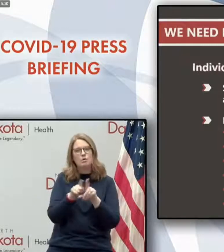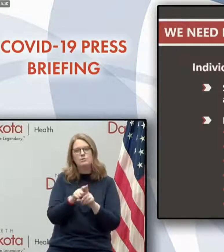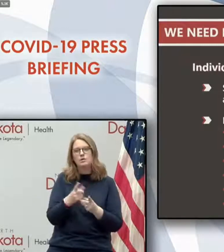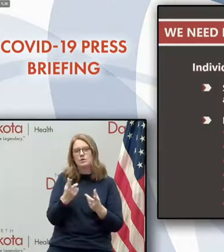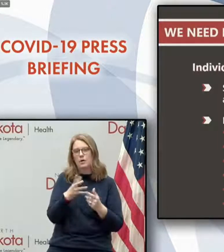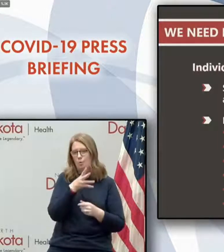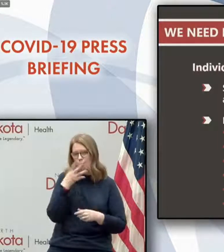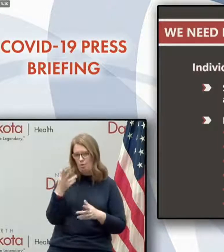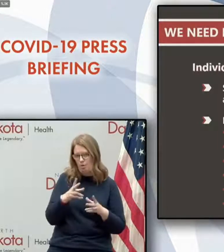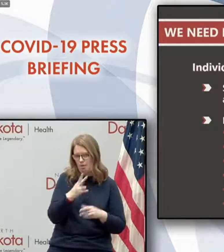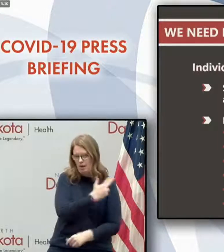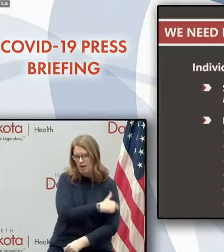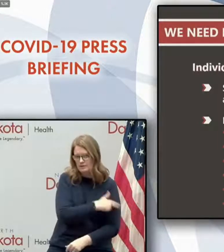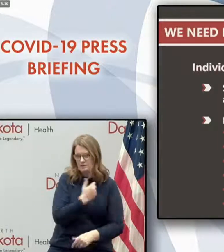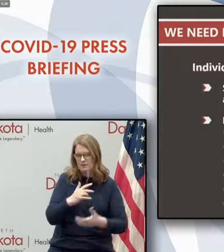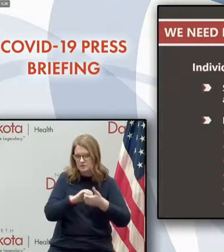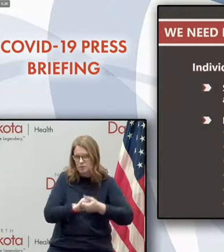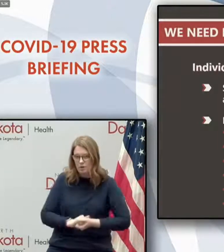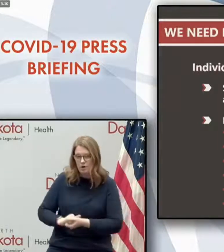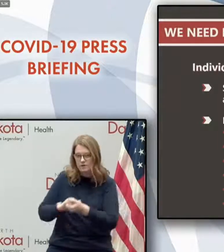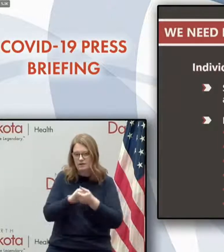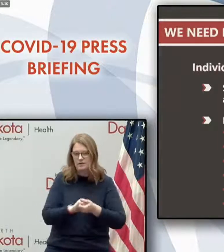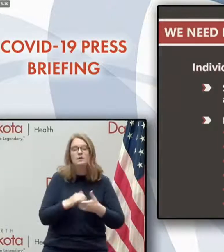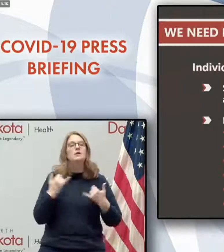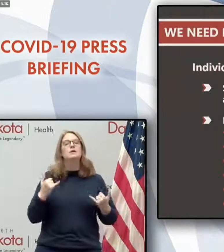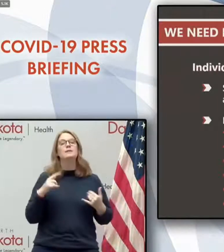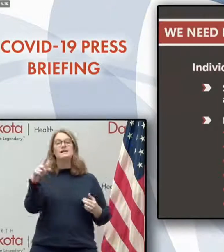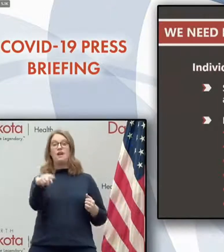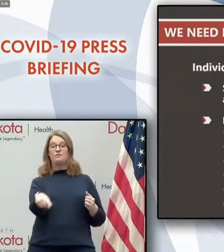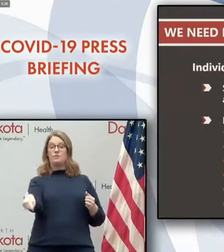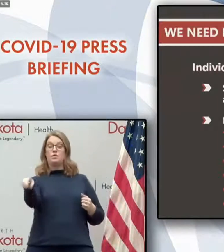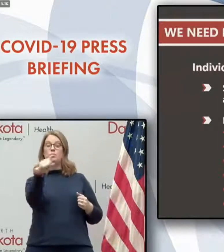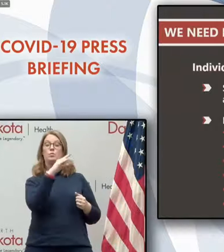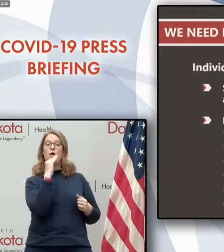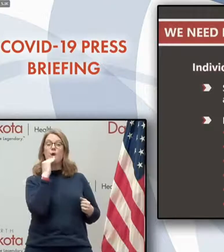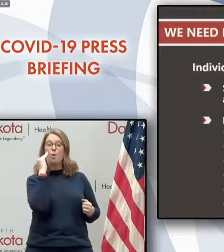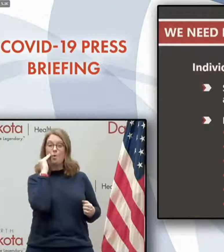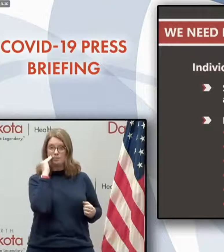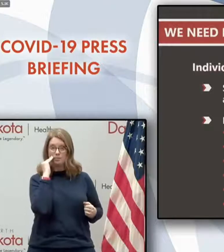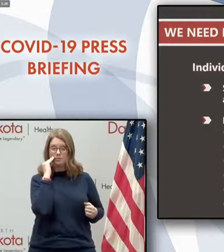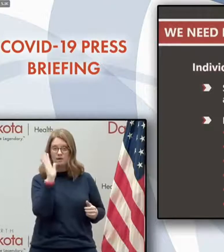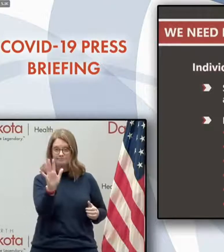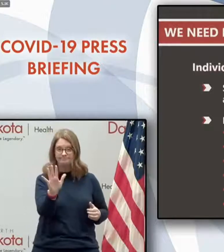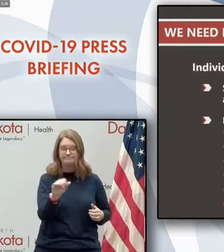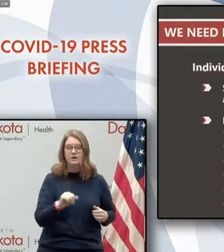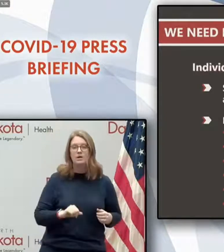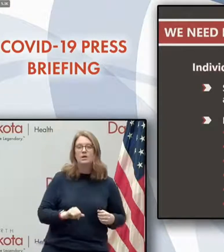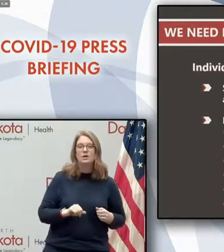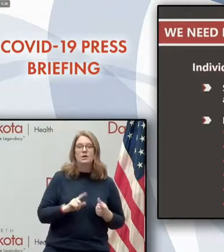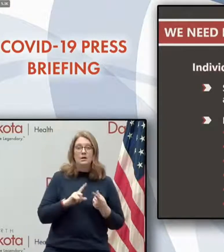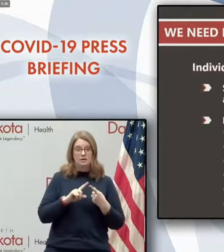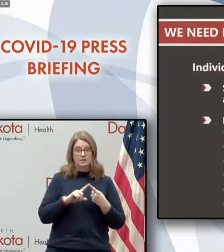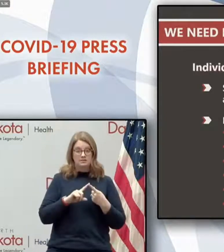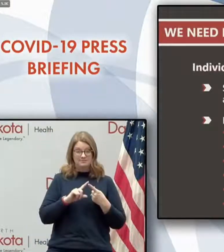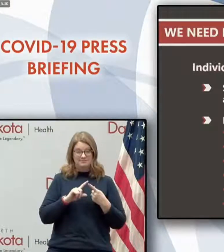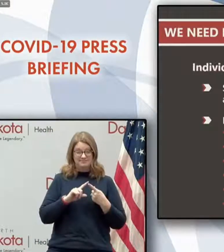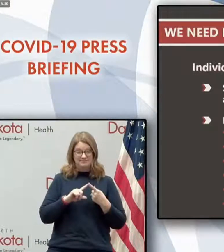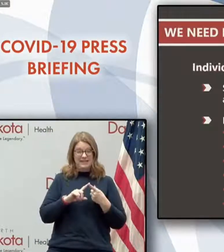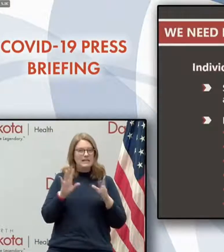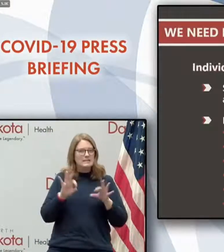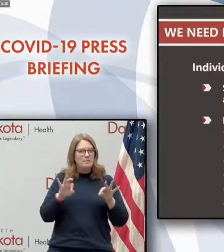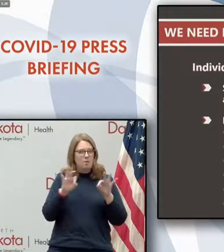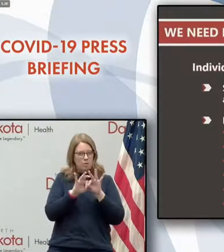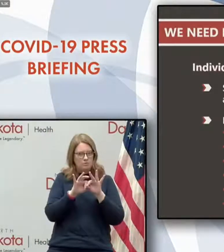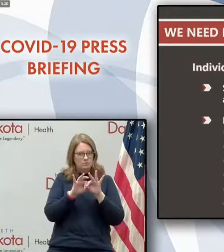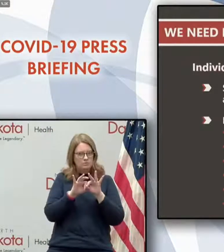this. But what we need from everybody else is if you can do a couple things. One is it's important that you continue to